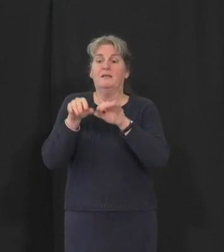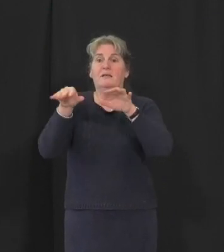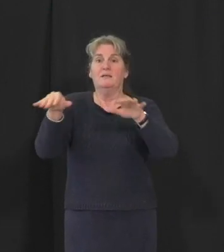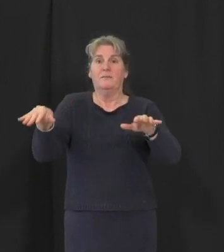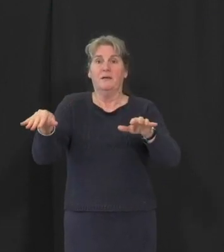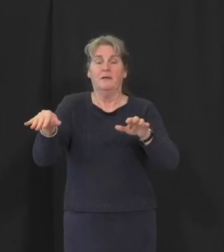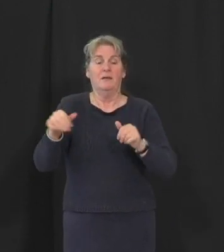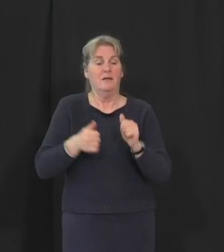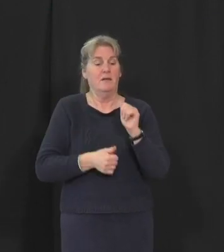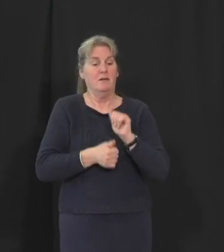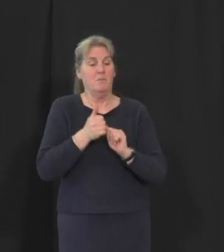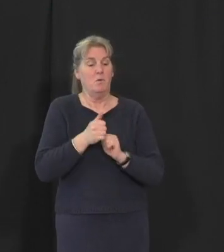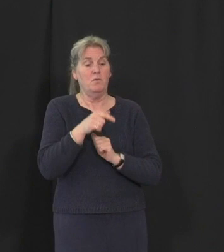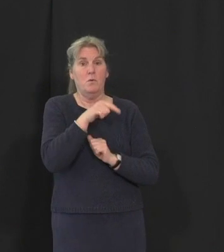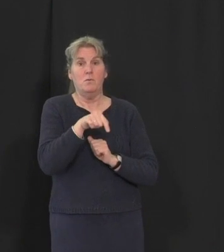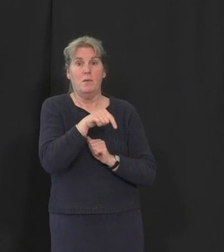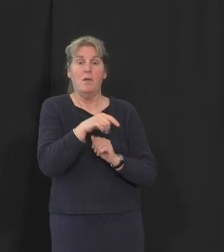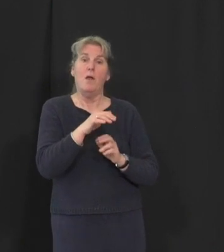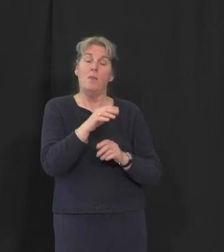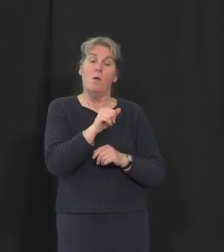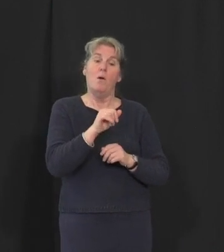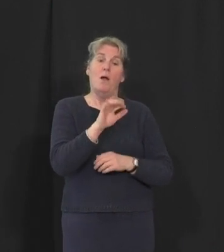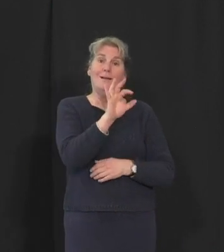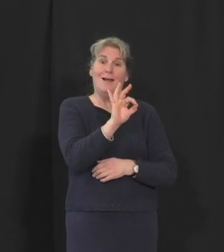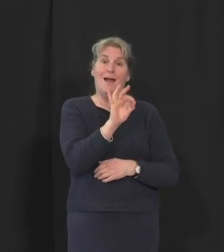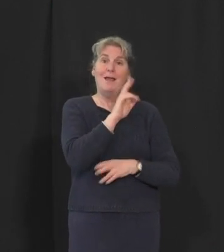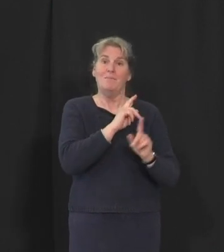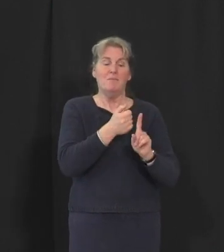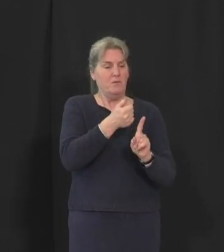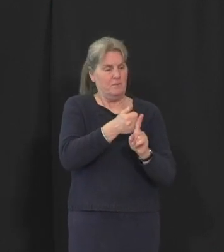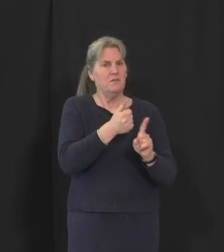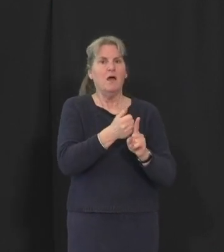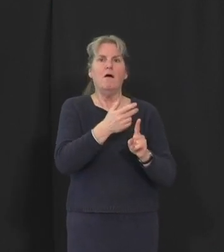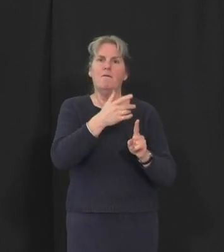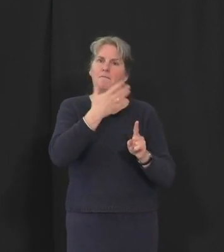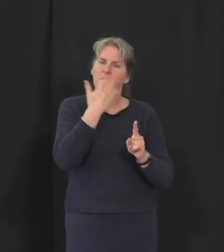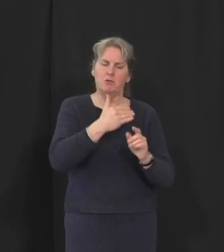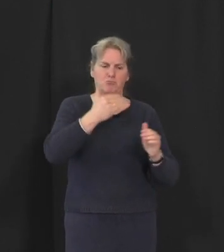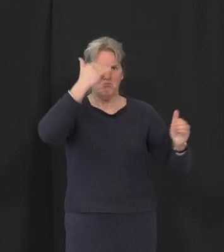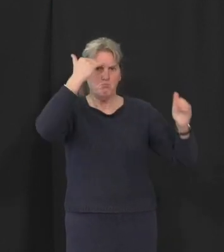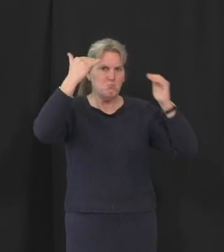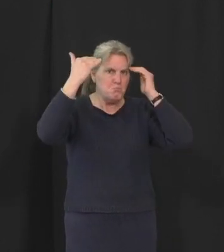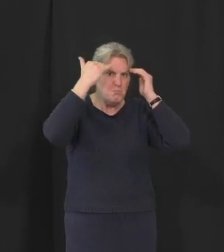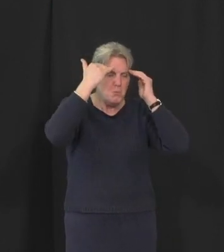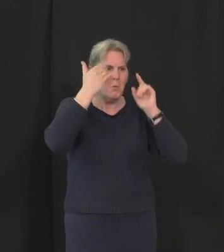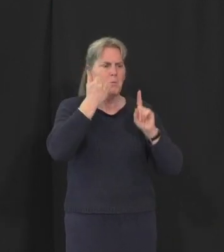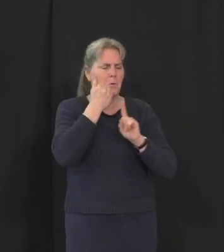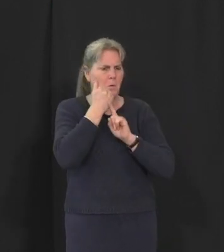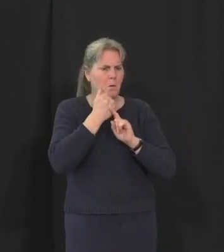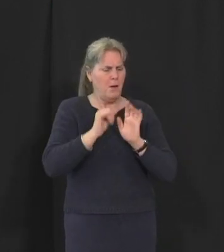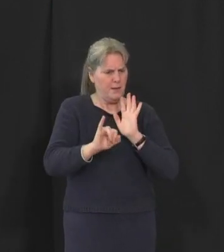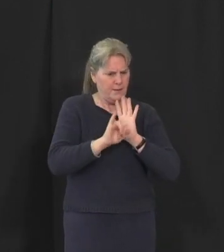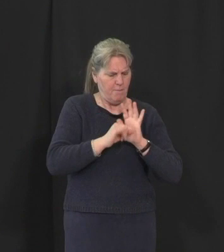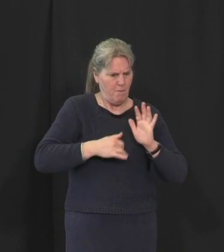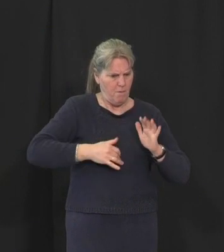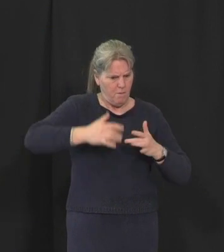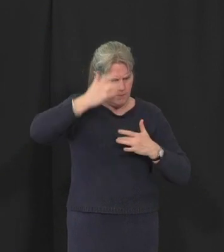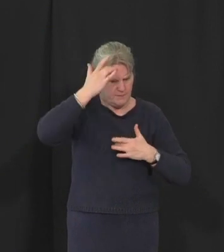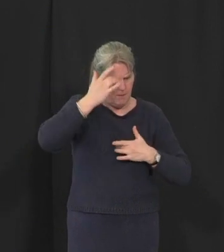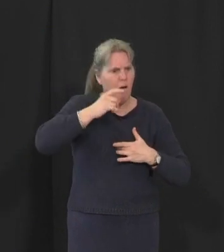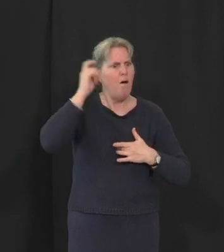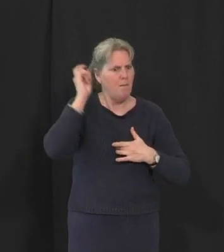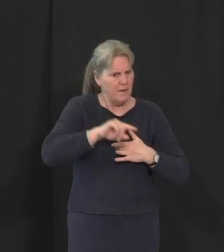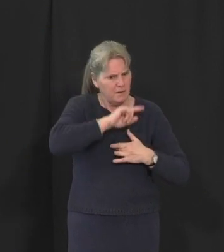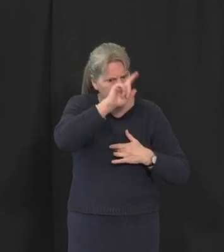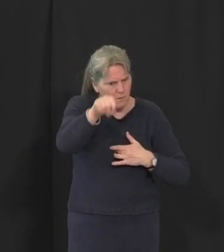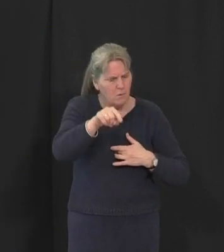been observing self-isolation, that their families have been aware of symptoms and the need to get tested, the need